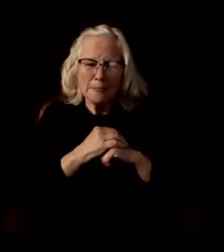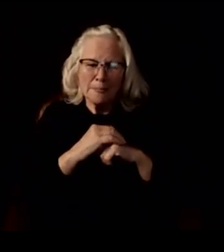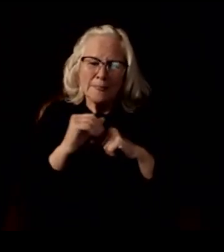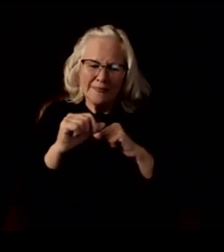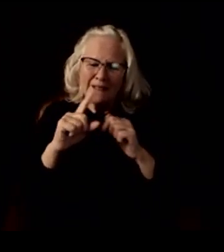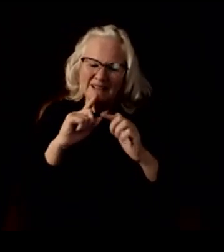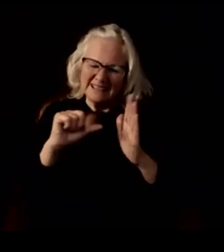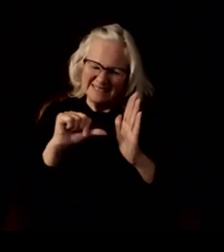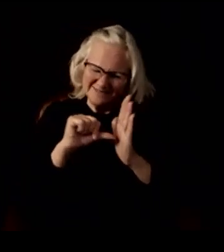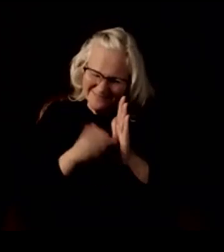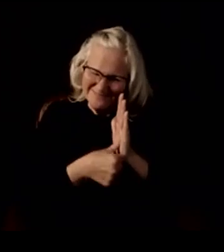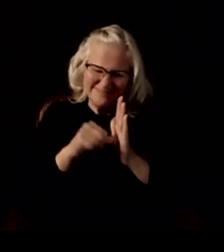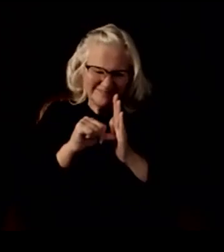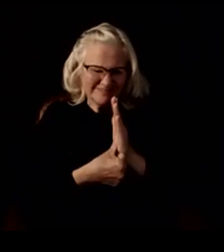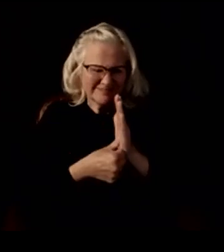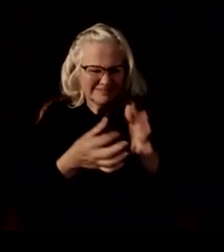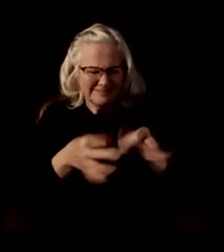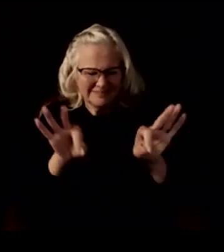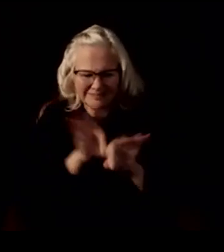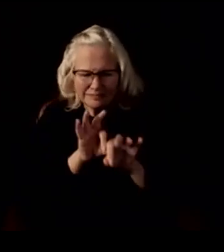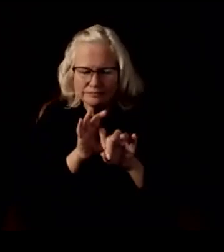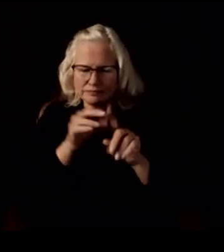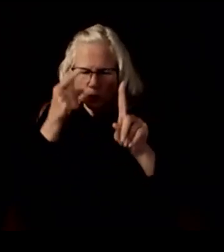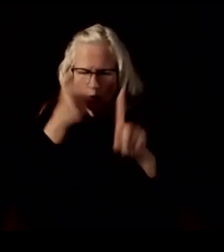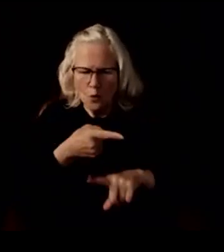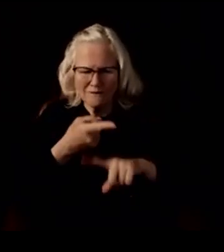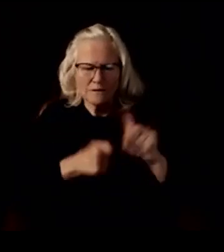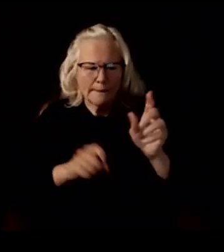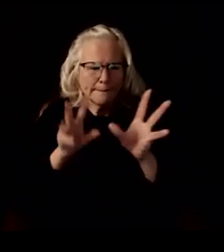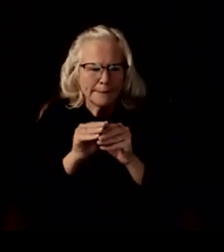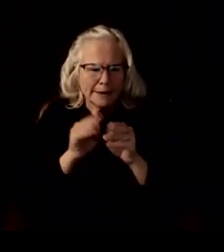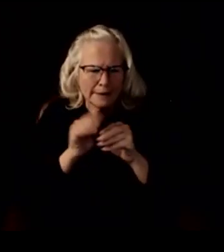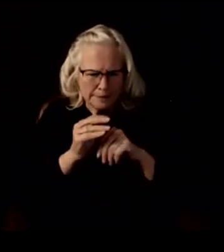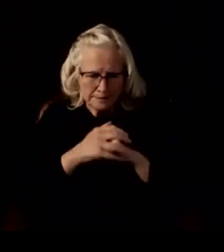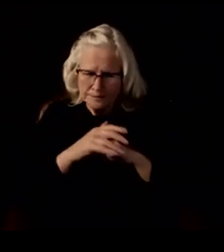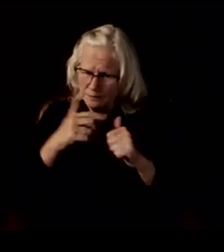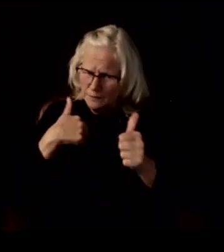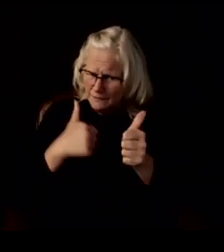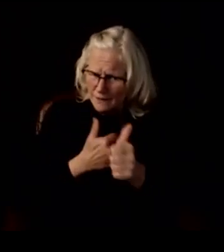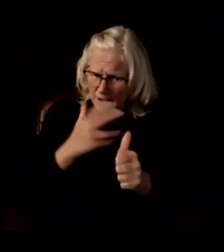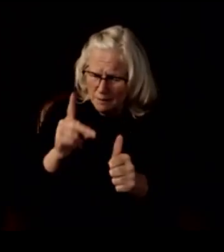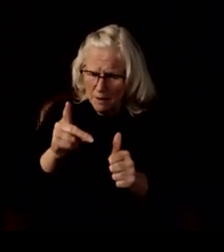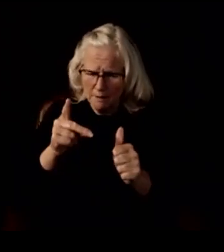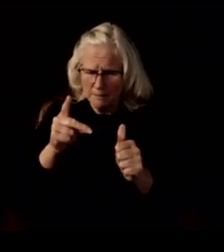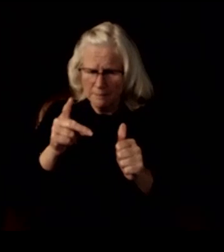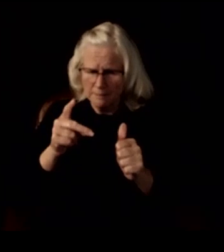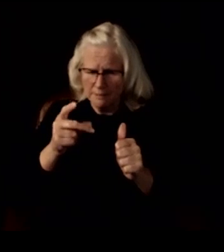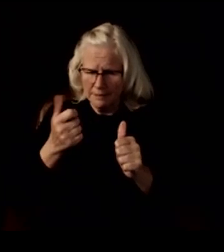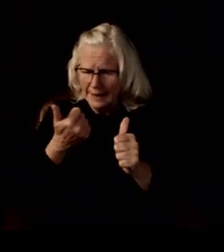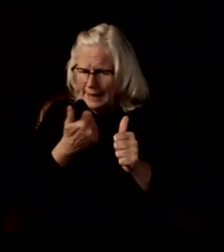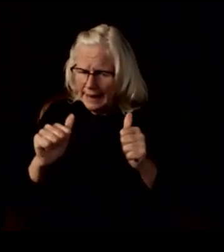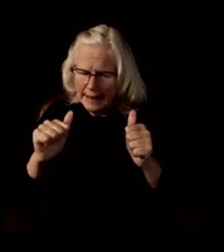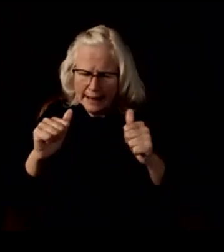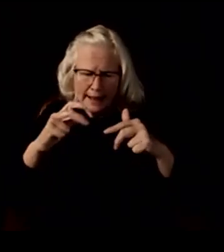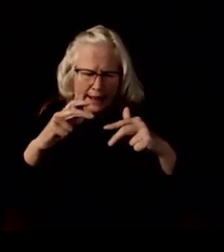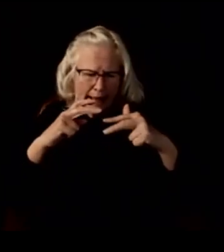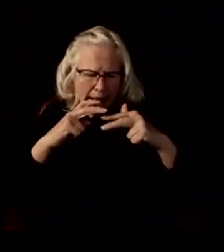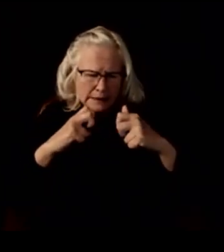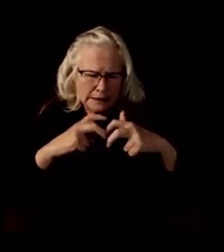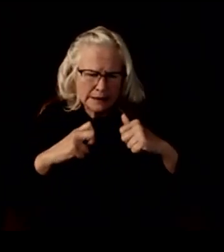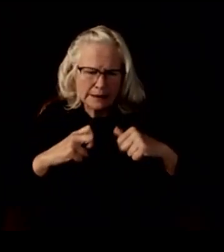meeting. And one quick follow-up, just was there any assessment of how many people would need to be vaccinated, or what kind